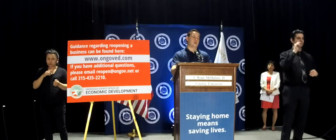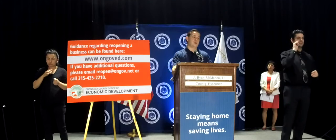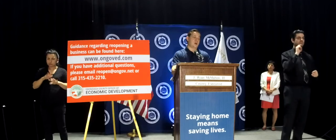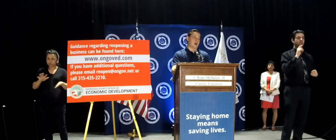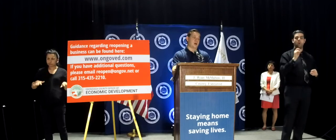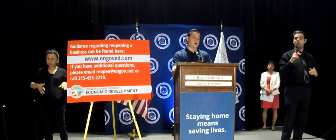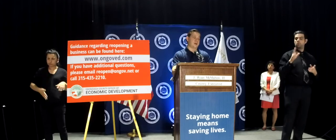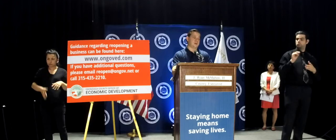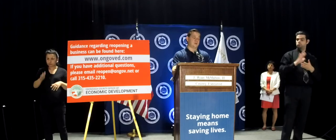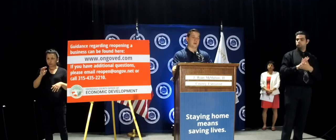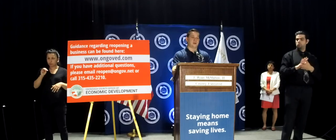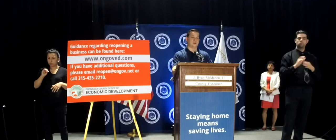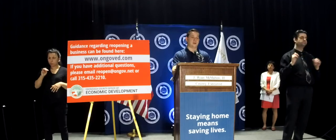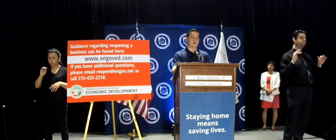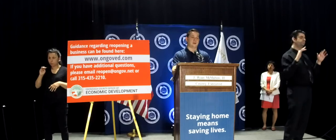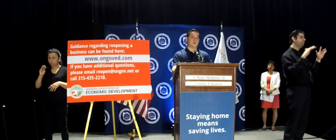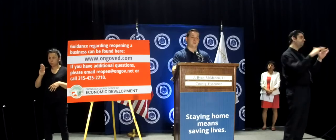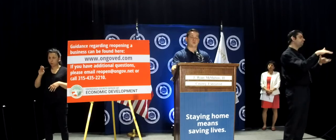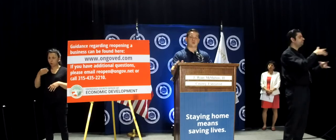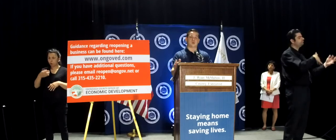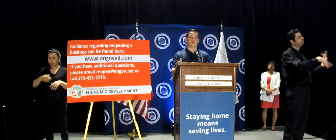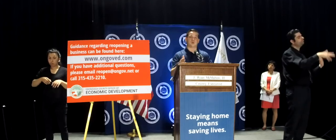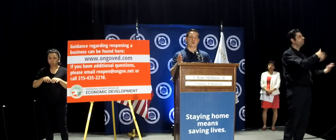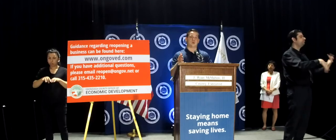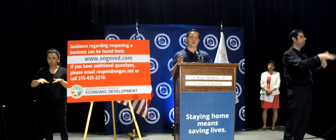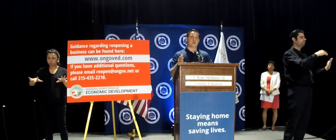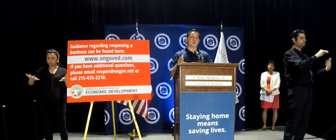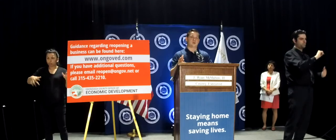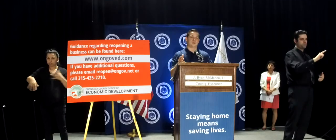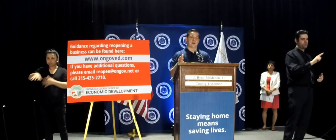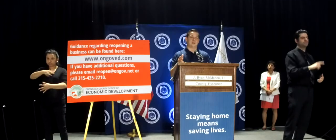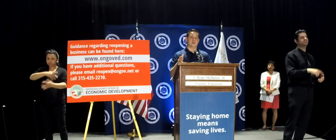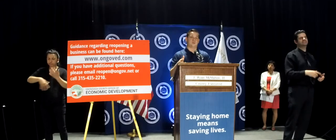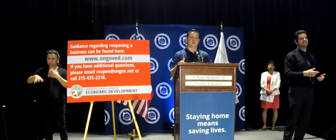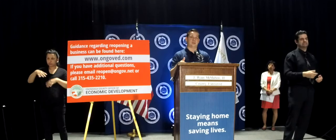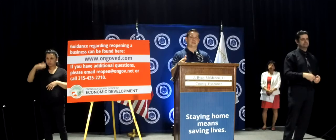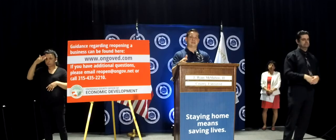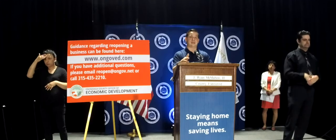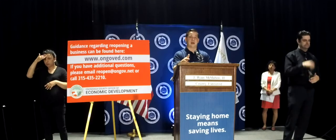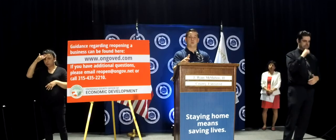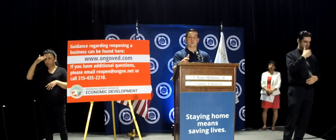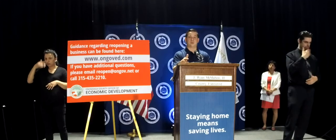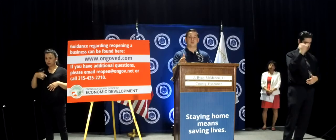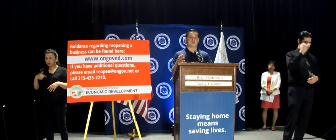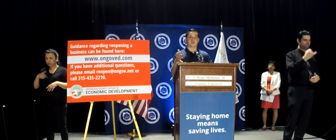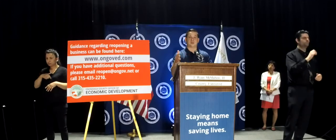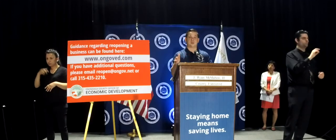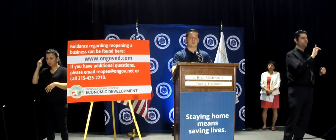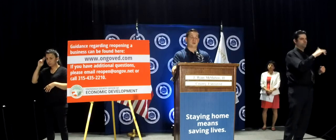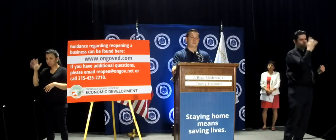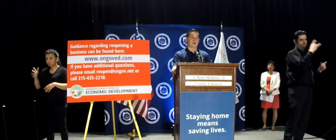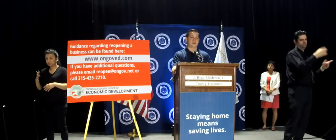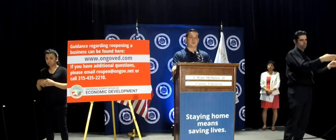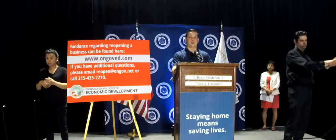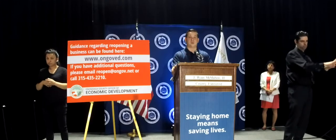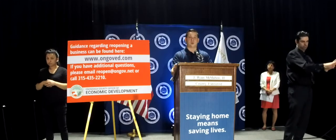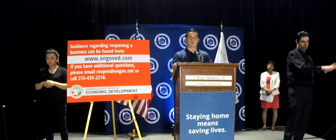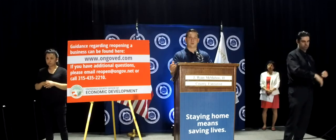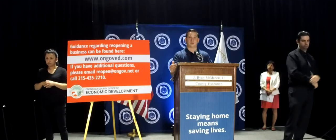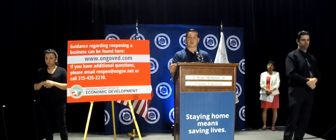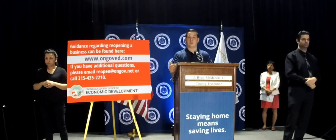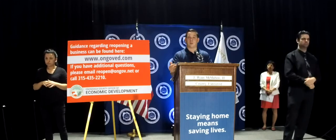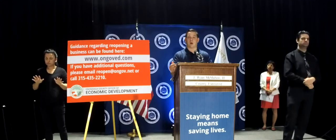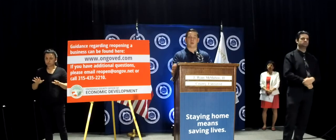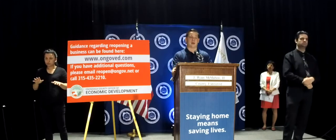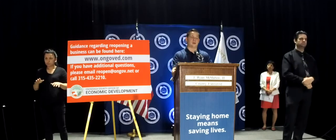groups, and creating, this was also new, so to kind of police that was logistically very difficult. So